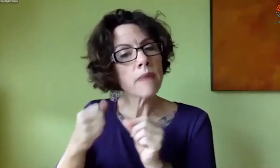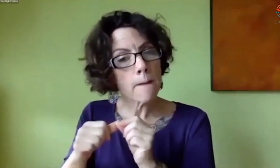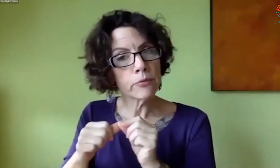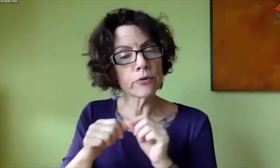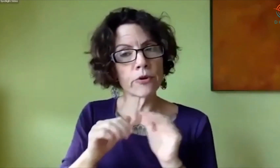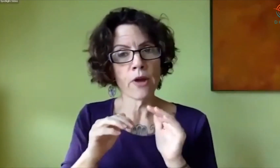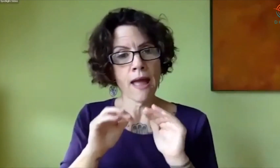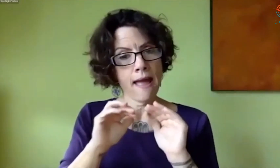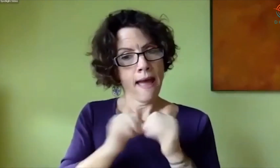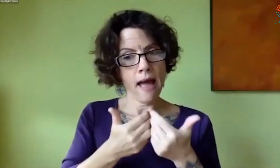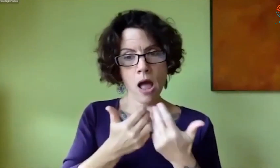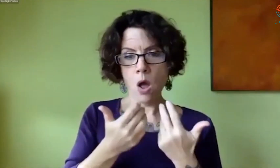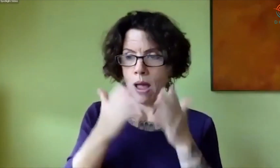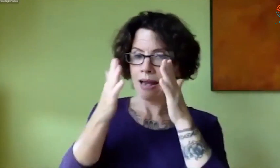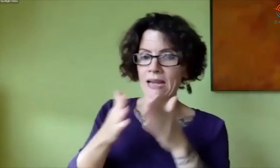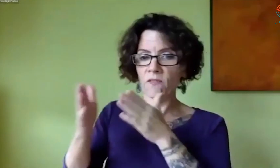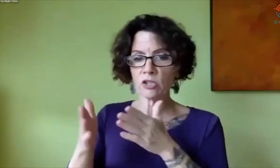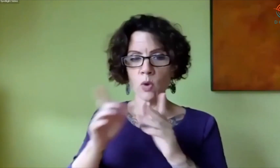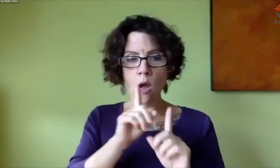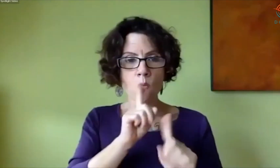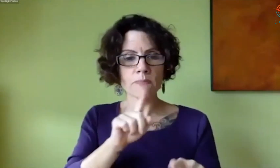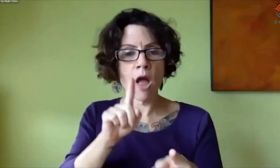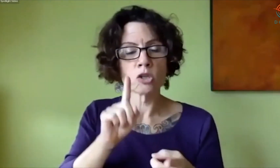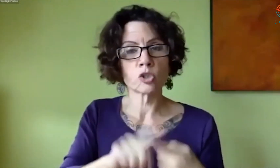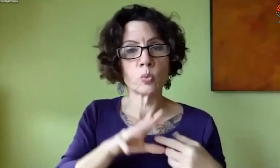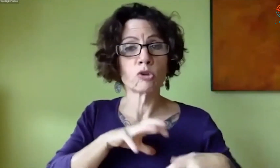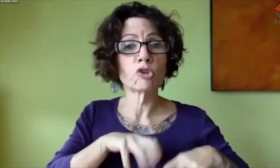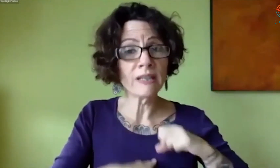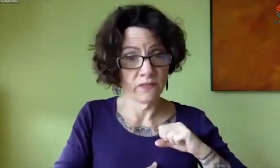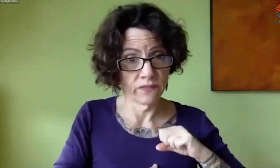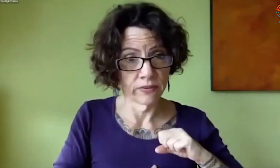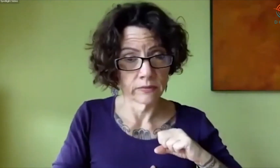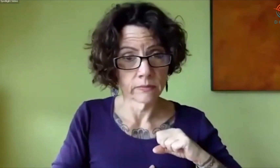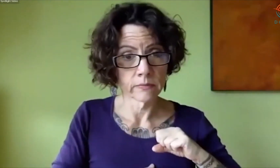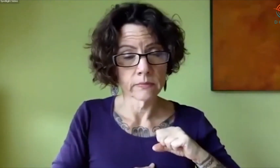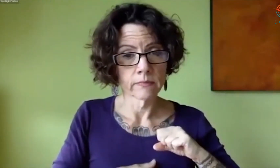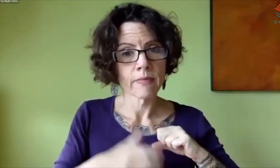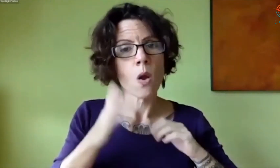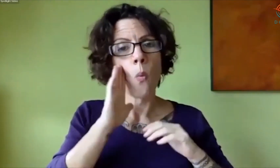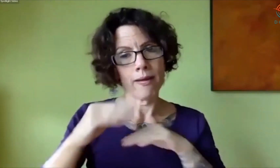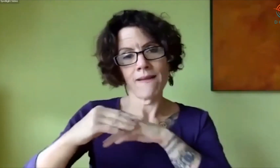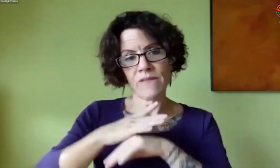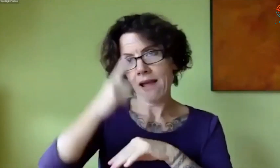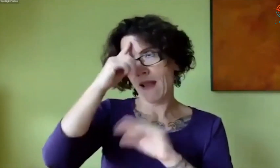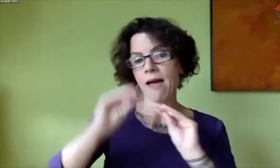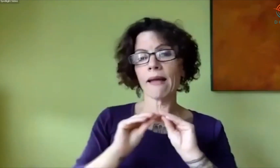Second question, can children be selected as executors? Yes, but again,